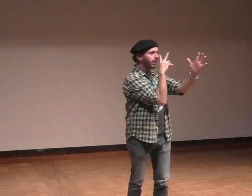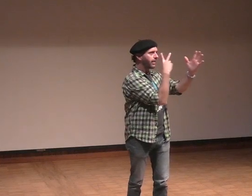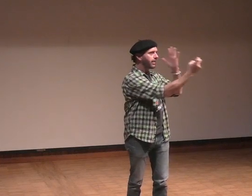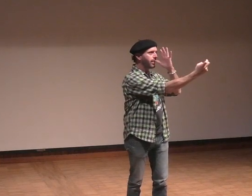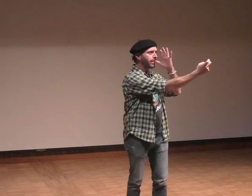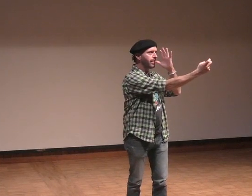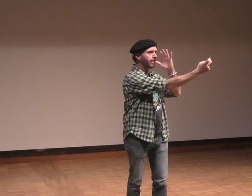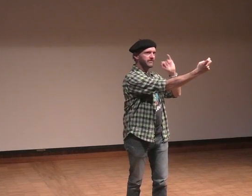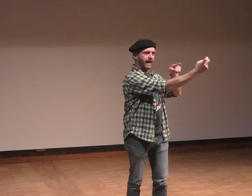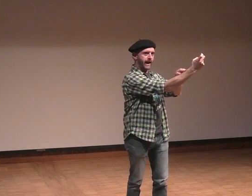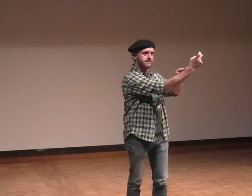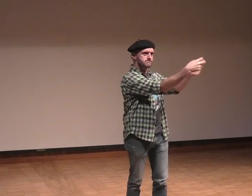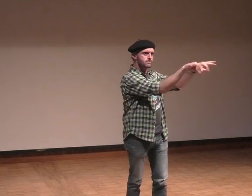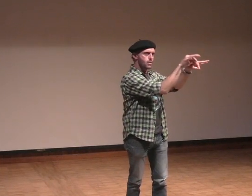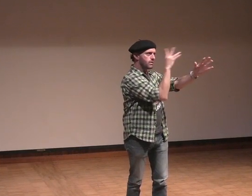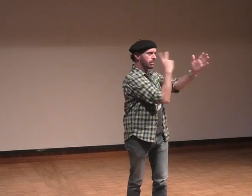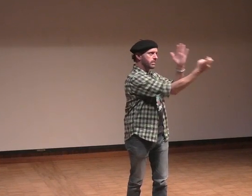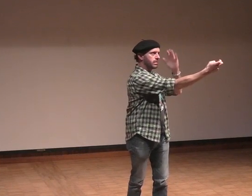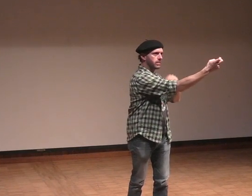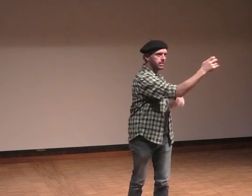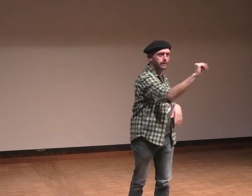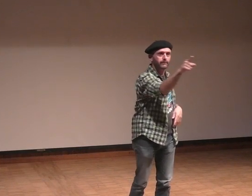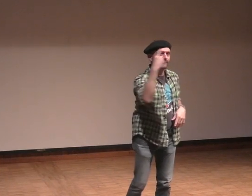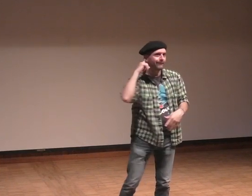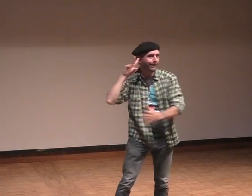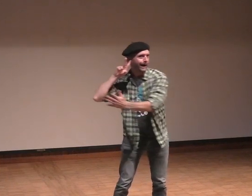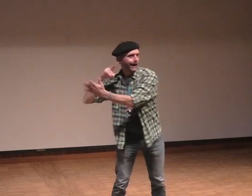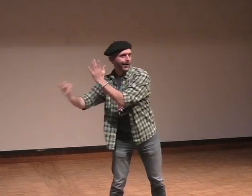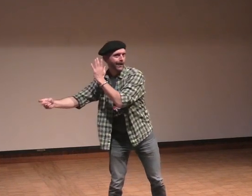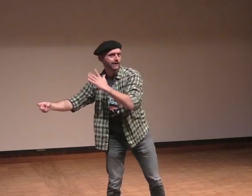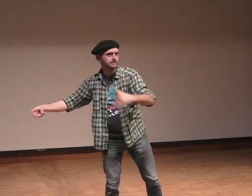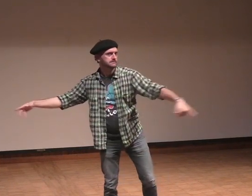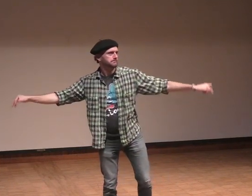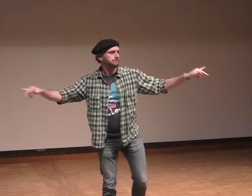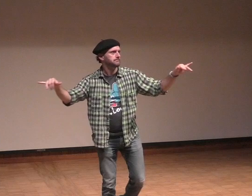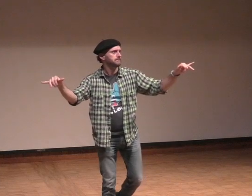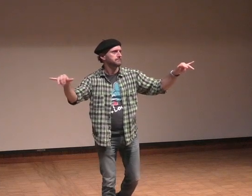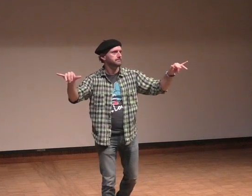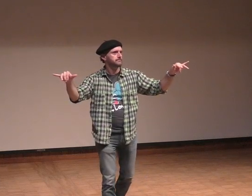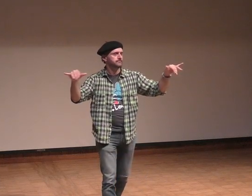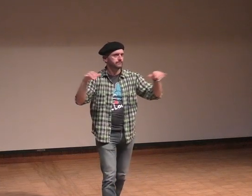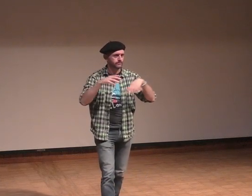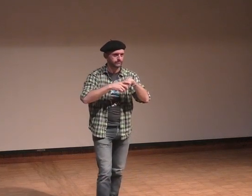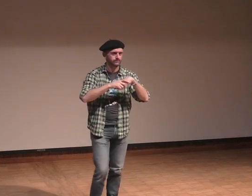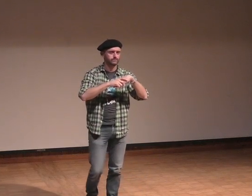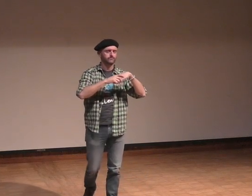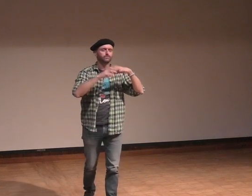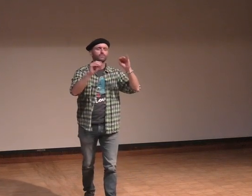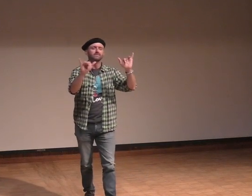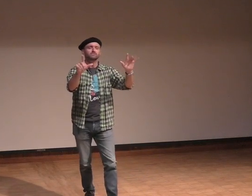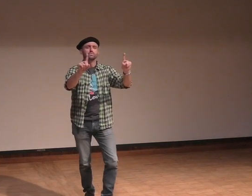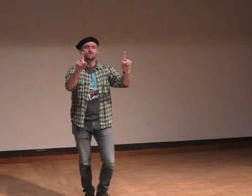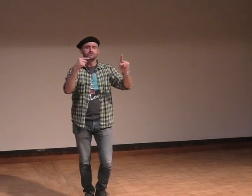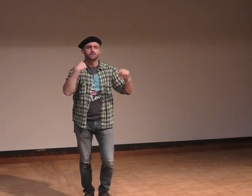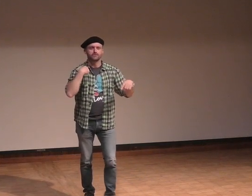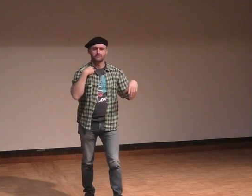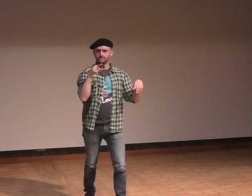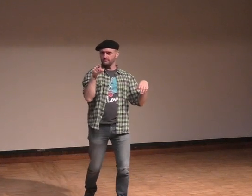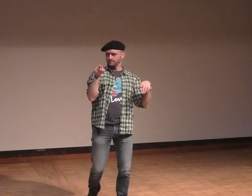fluently, and you could be fascinated by that person. And that would be equal to a hearing